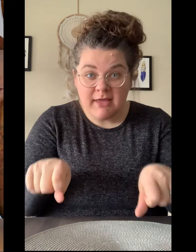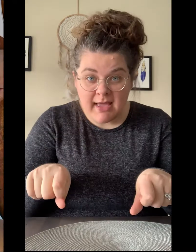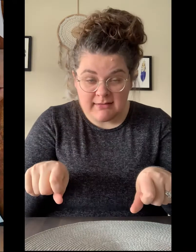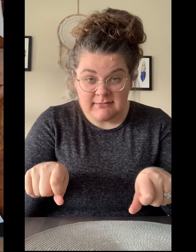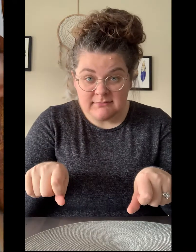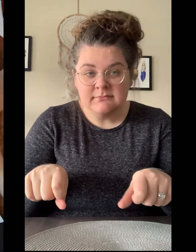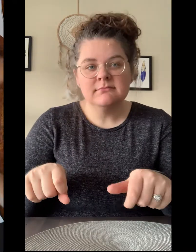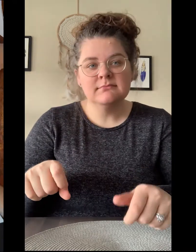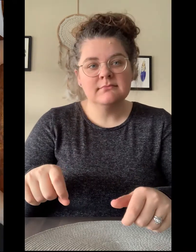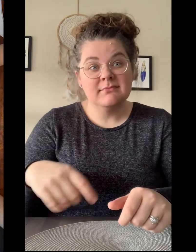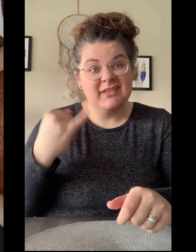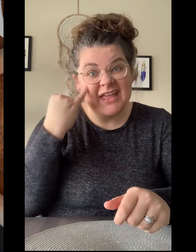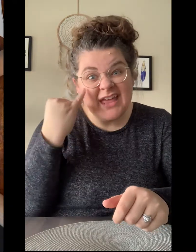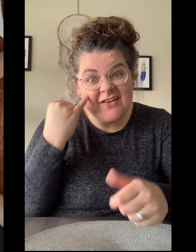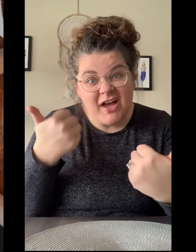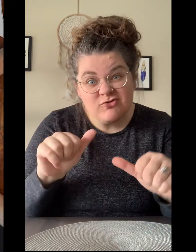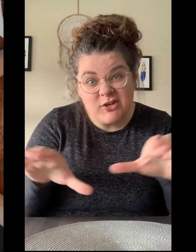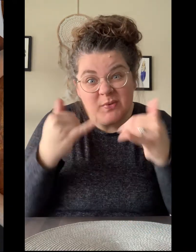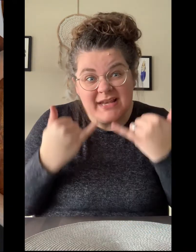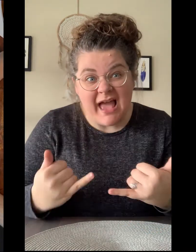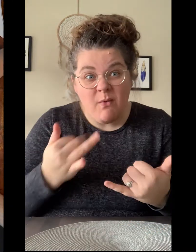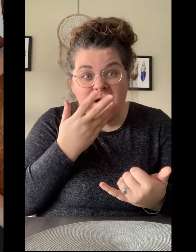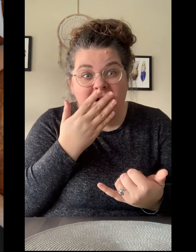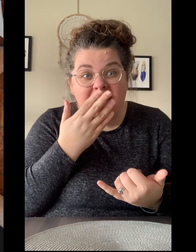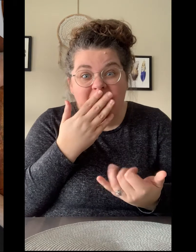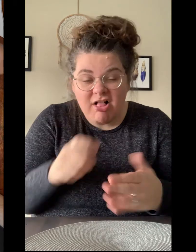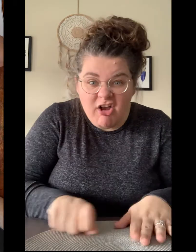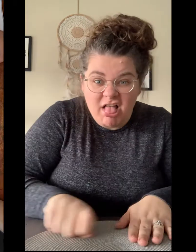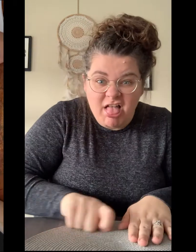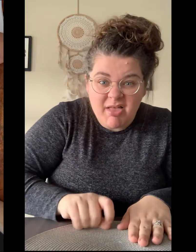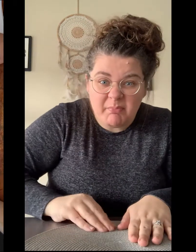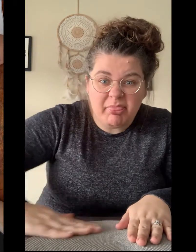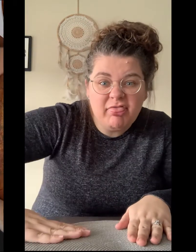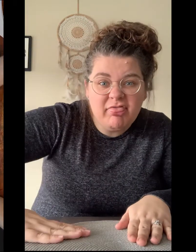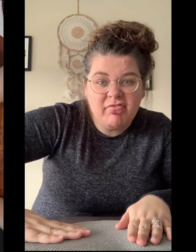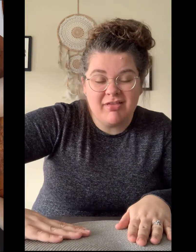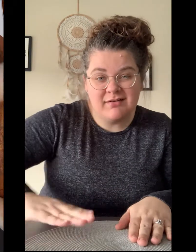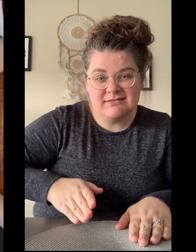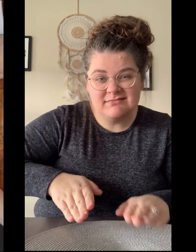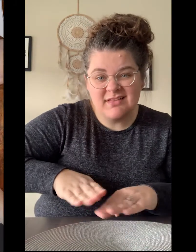Again, if I try to do it now, and I'm going to color, these things just slip right off.